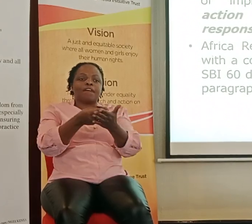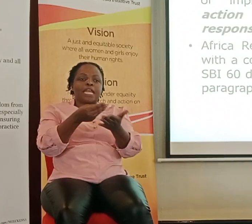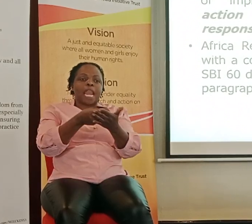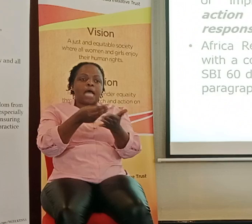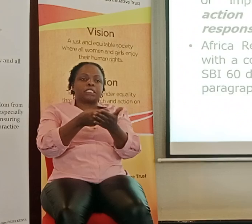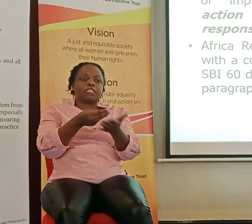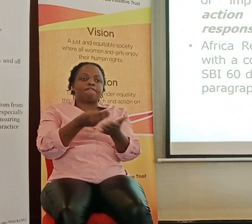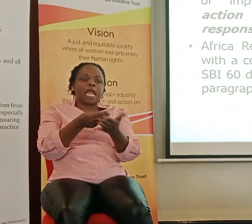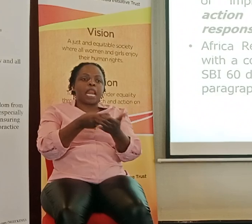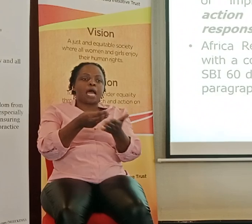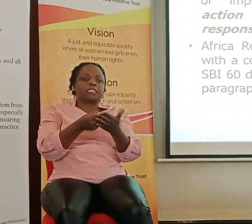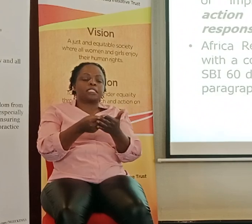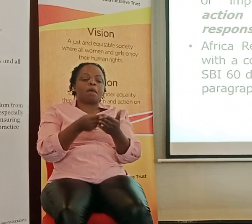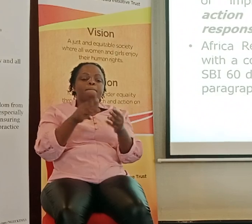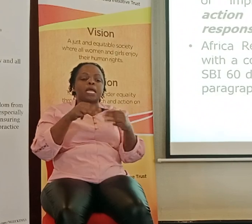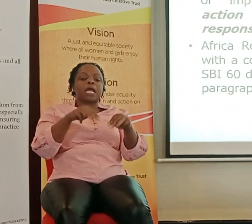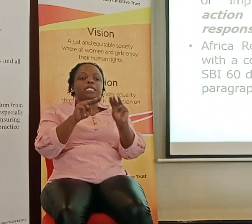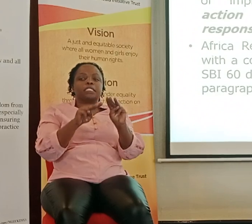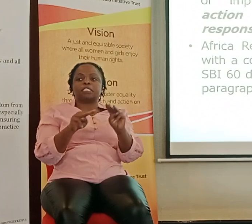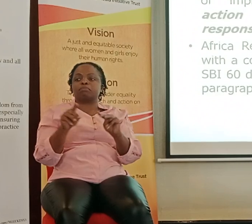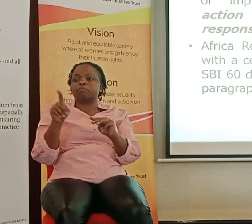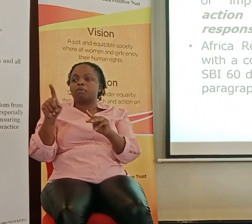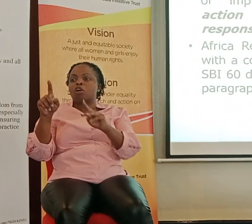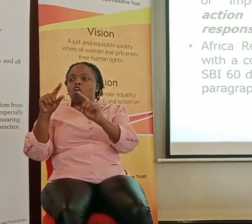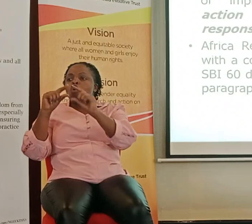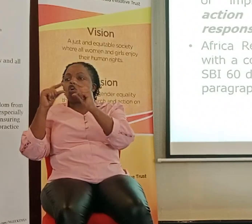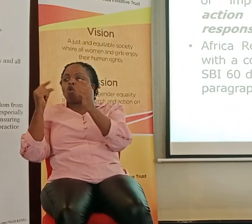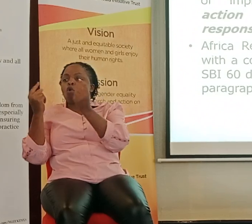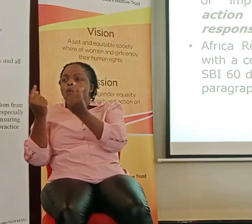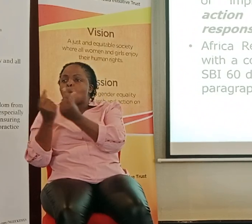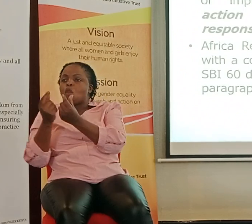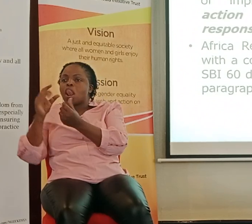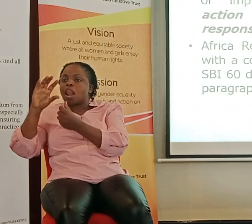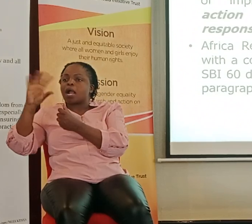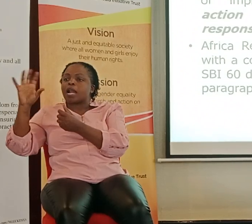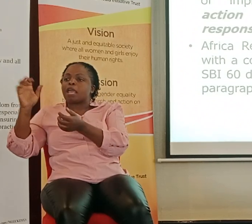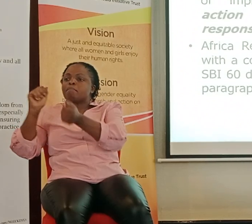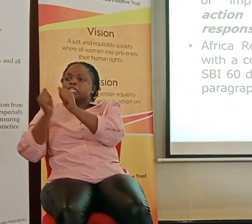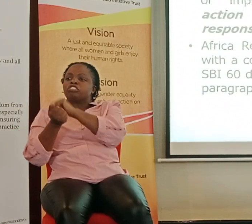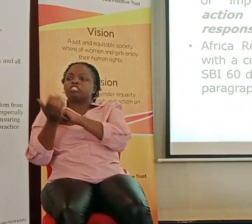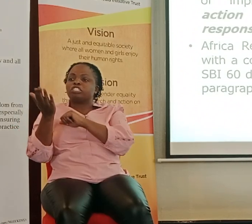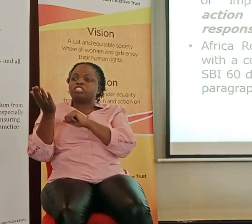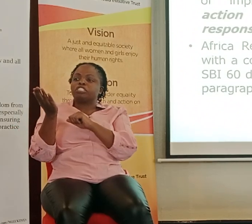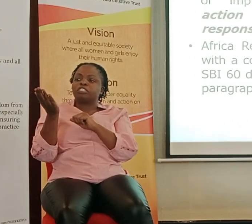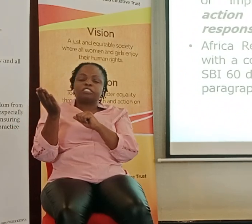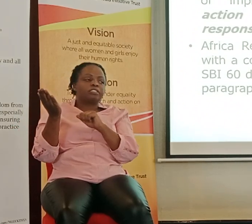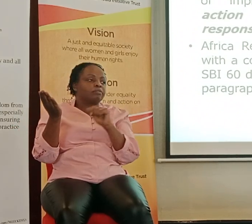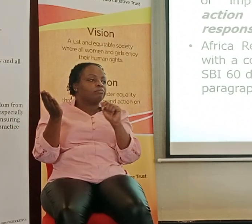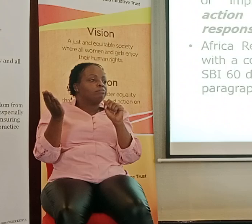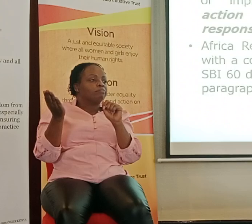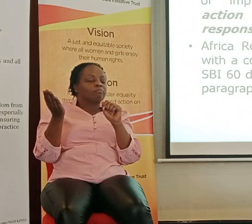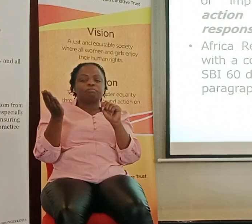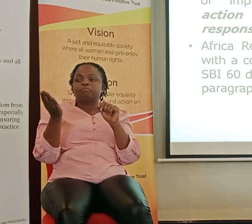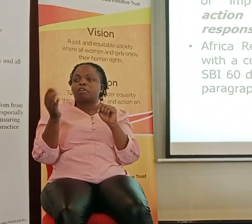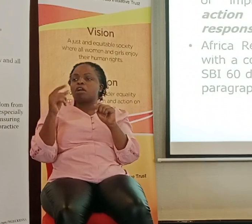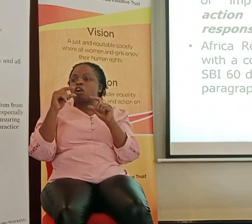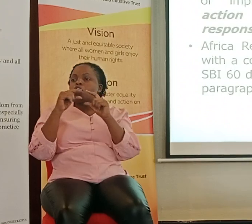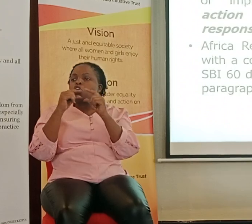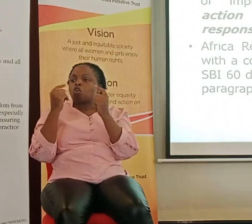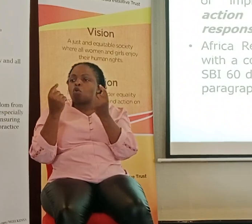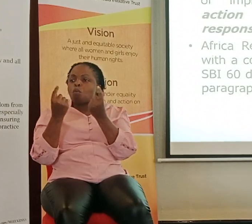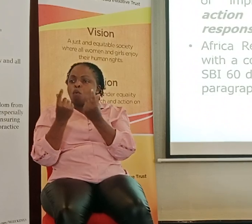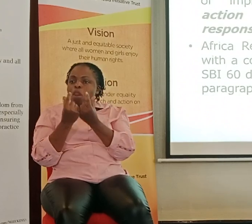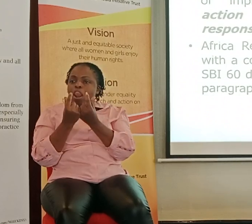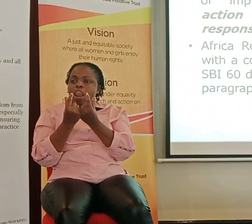Yes. Huh? Global climate. Yes. Global Climate